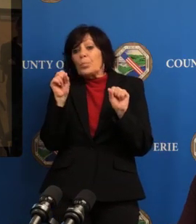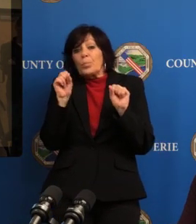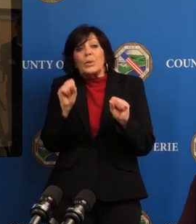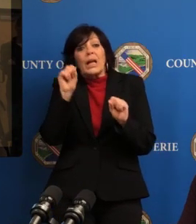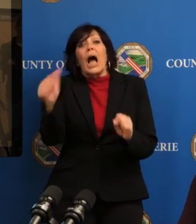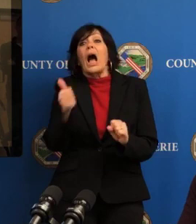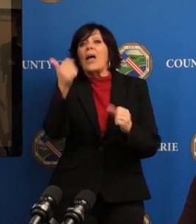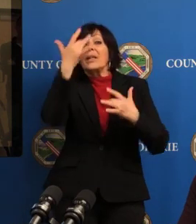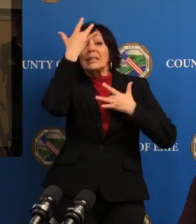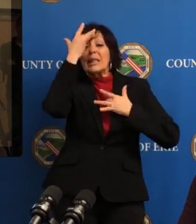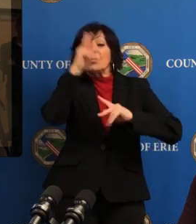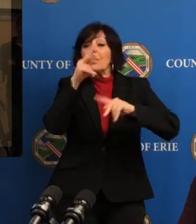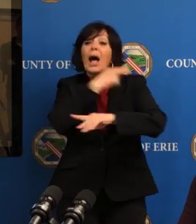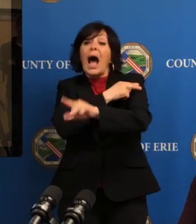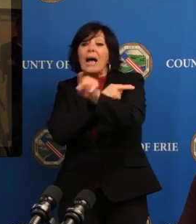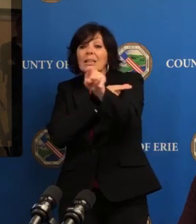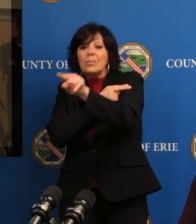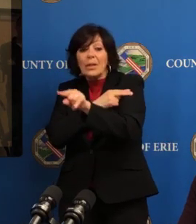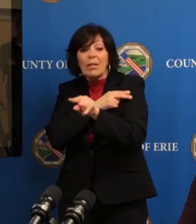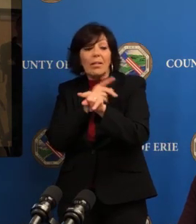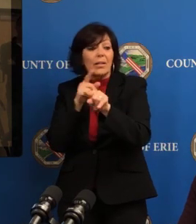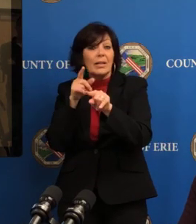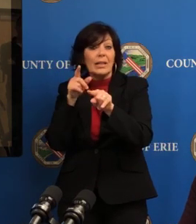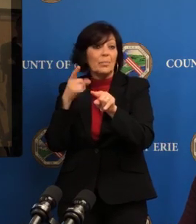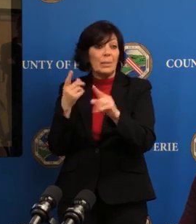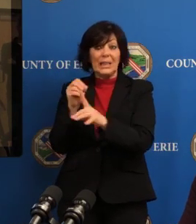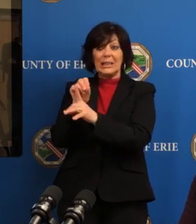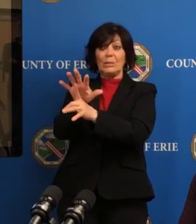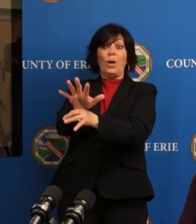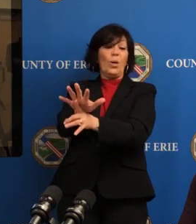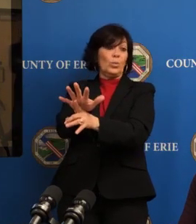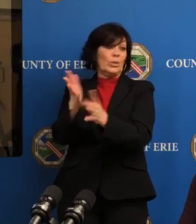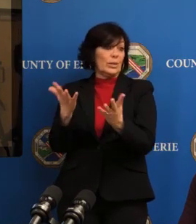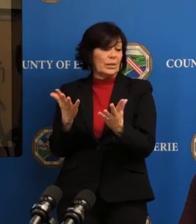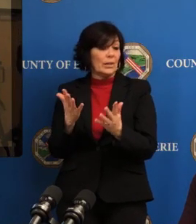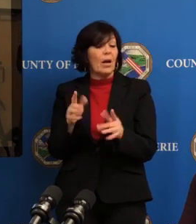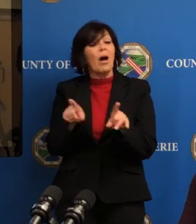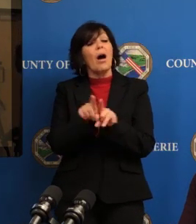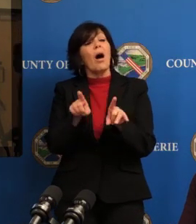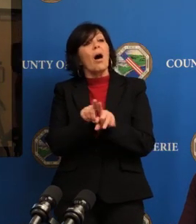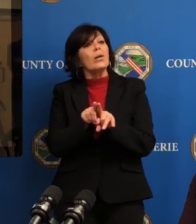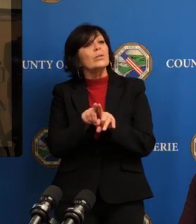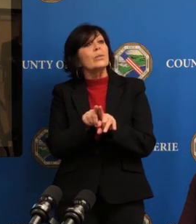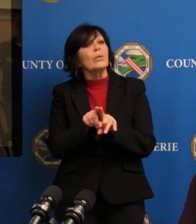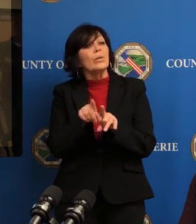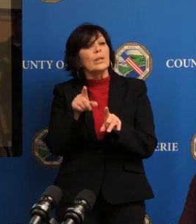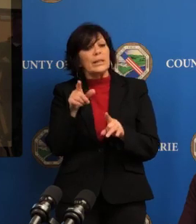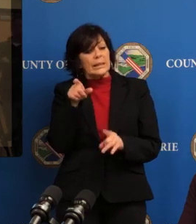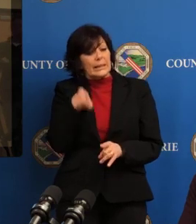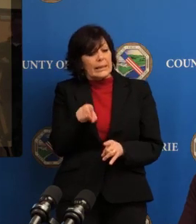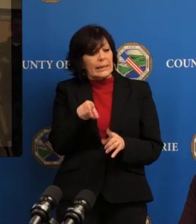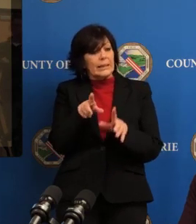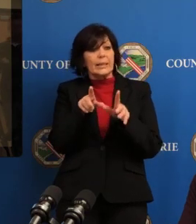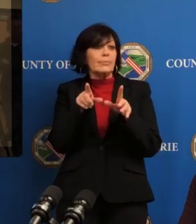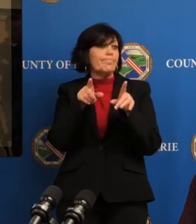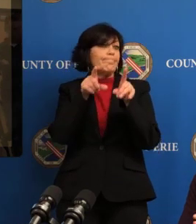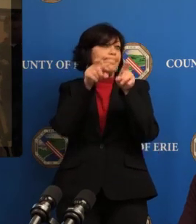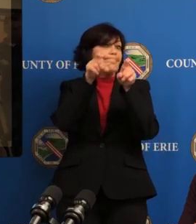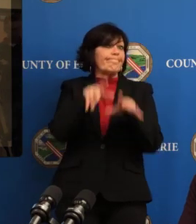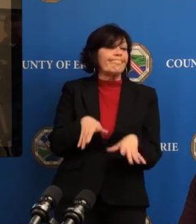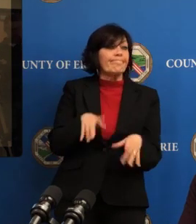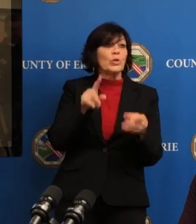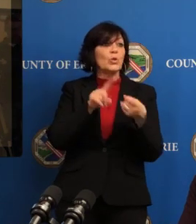ill people in the hospital or the healthcare setting that could have been exposed. We also have to think, limiting tests